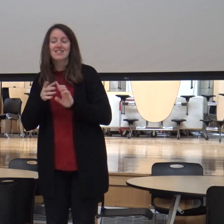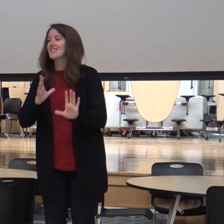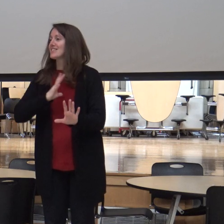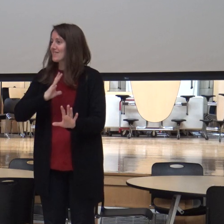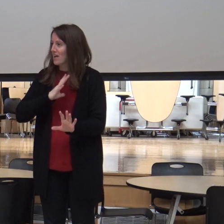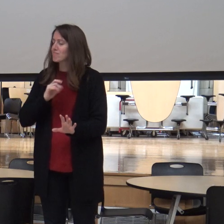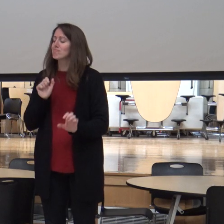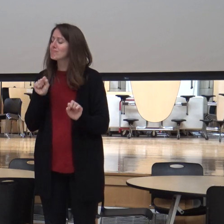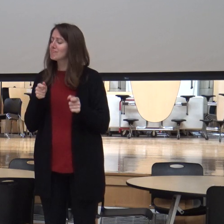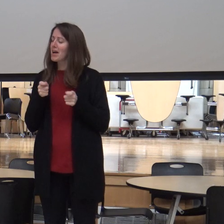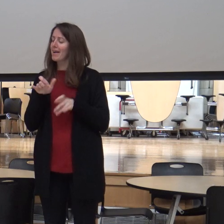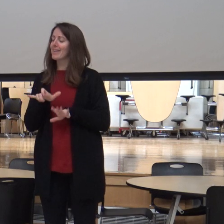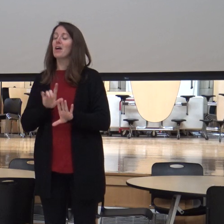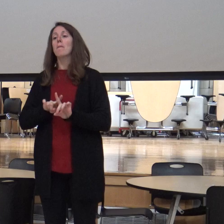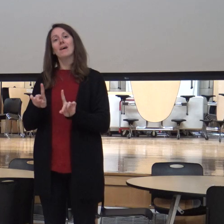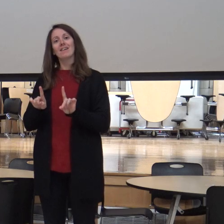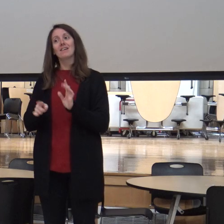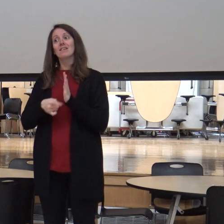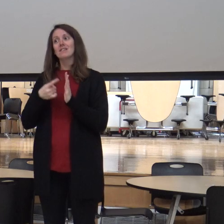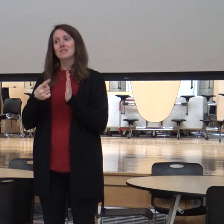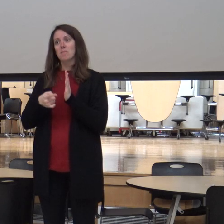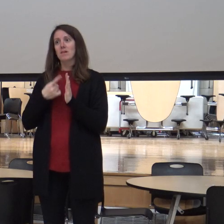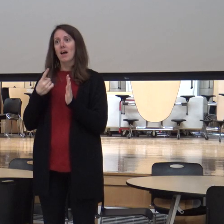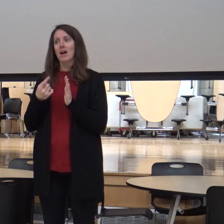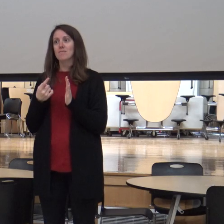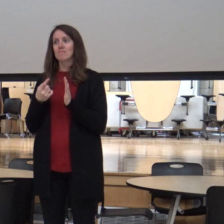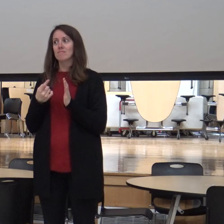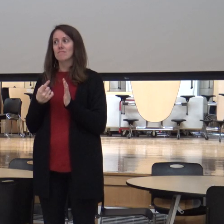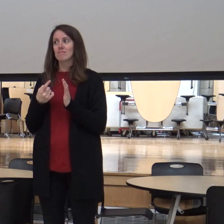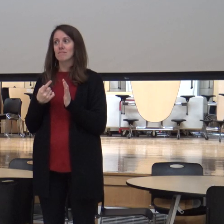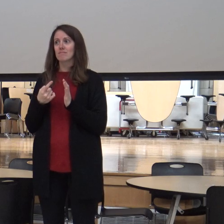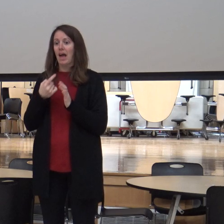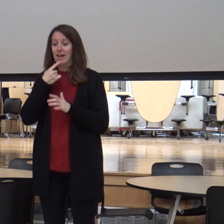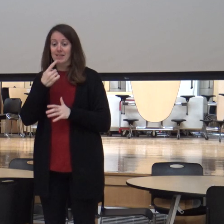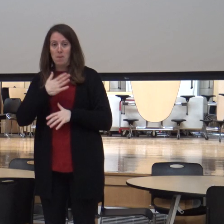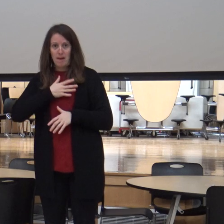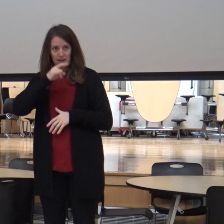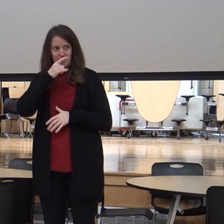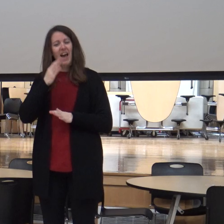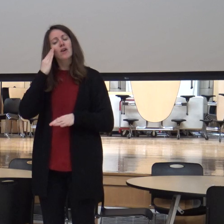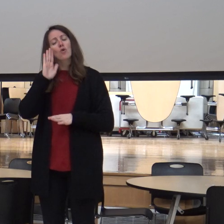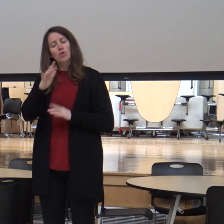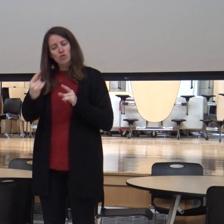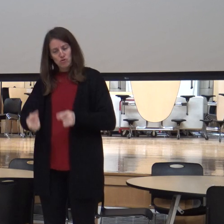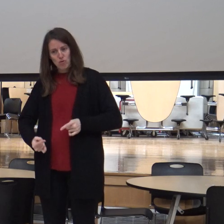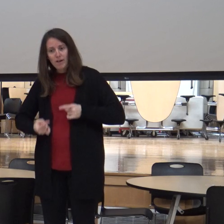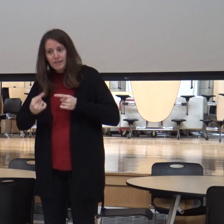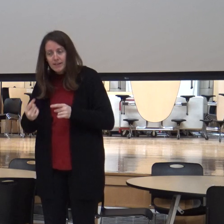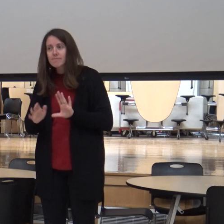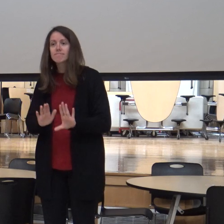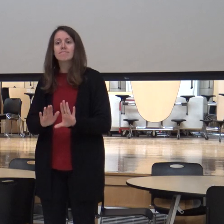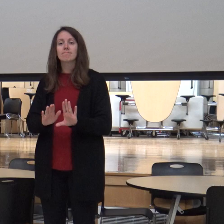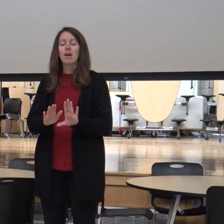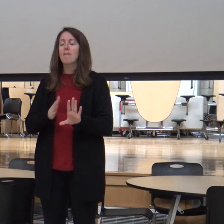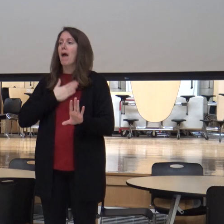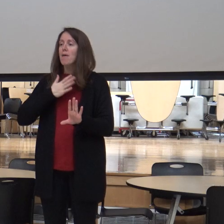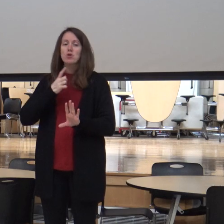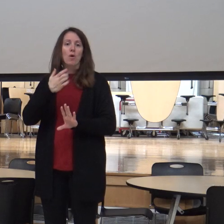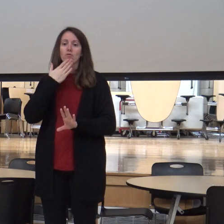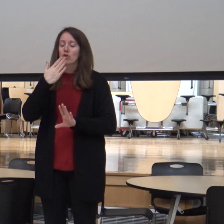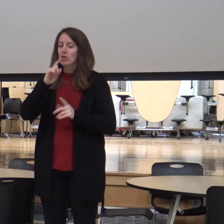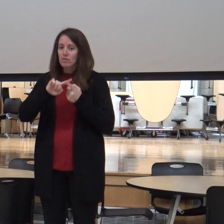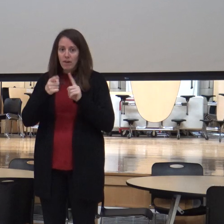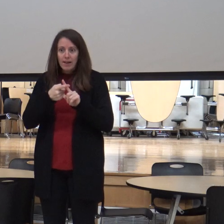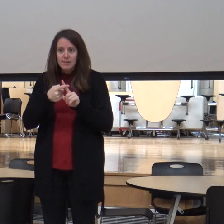can handle that. But sometimes I tell them, I know you're struggling, I know you've got great friends, and I appreciate that. I'm so glad you guys are supporting each other. Sometimes,